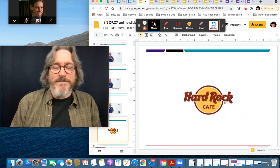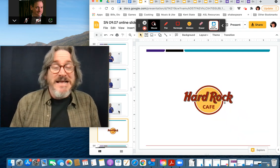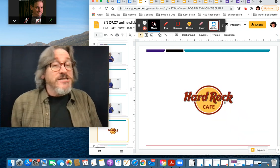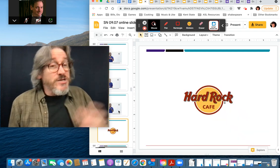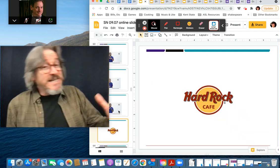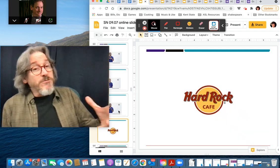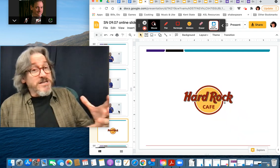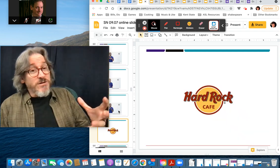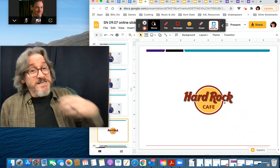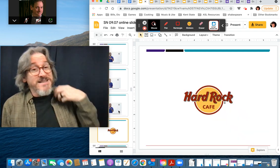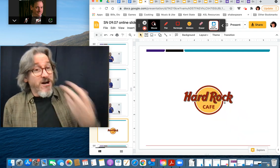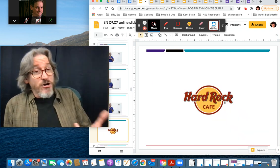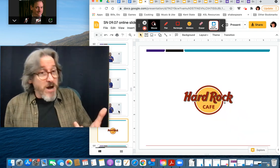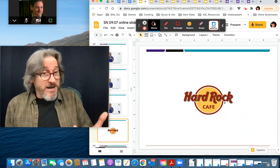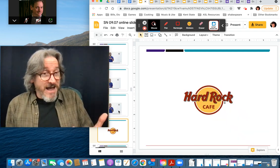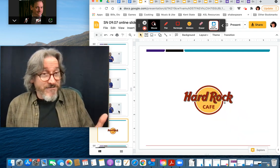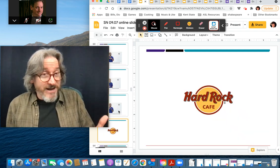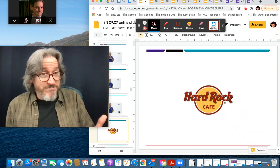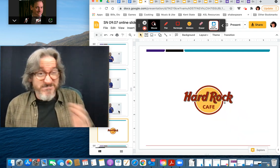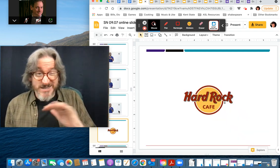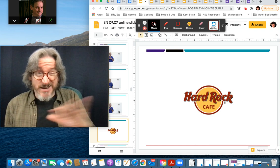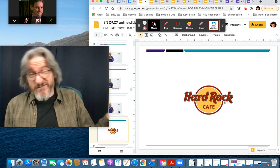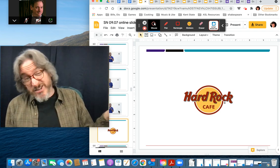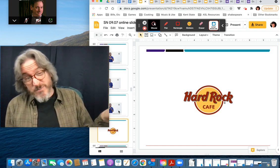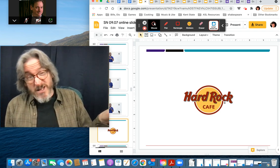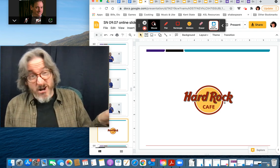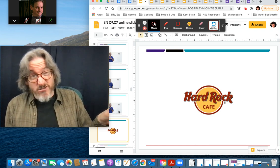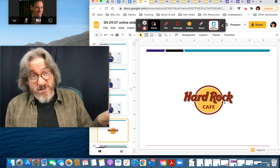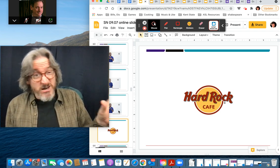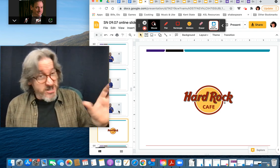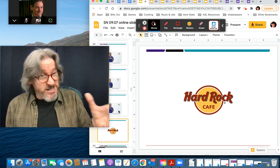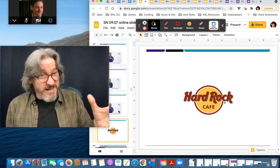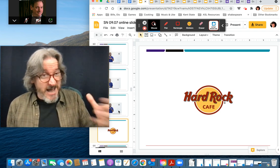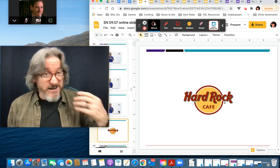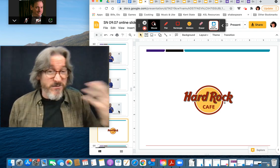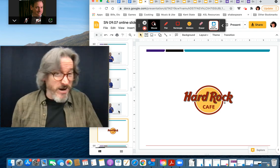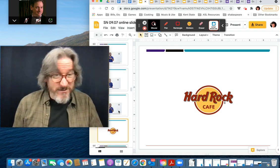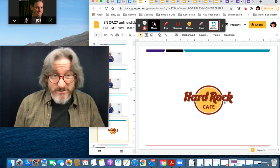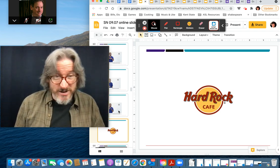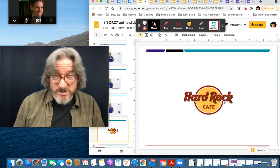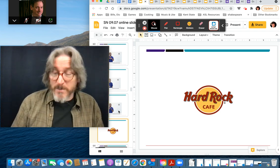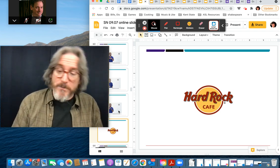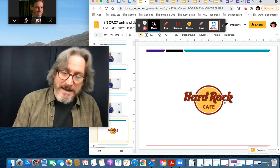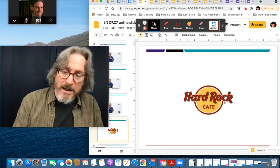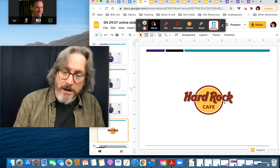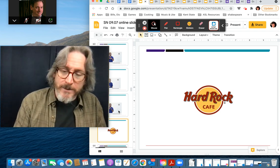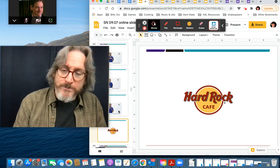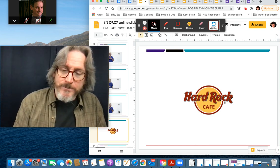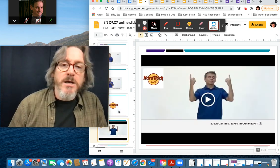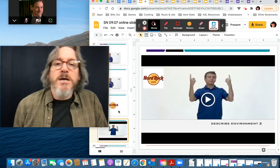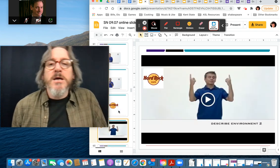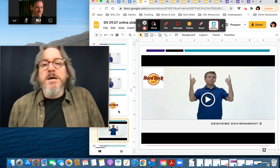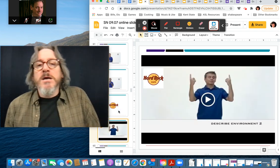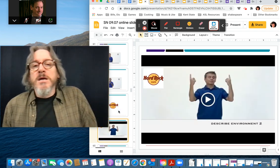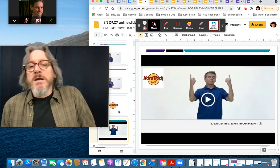All right. So the second restaurant is the Hard Rock Cafe. Again, fingerspell Hard Rock, just like you would have to fingerspell Benihana.